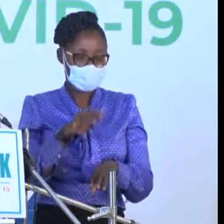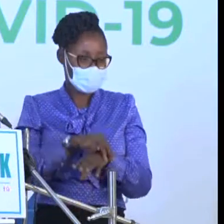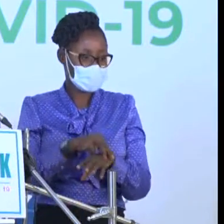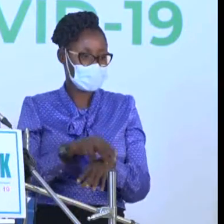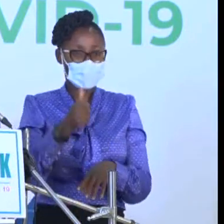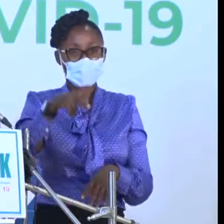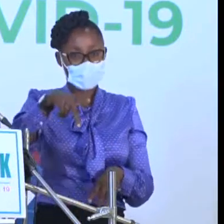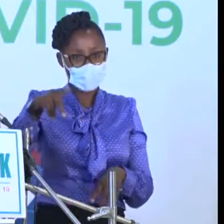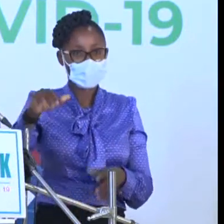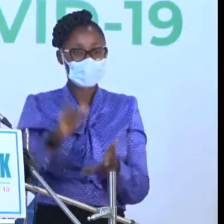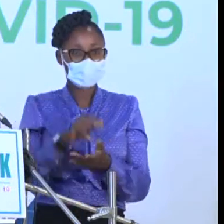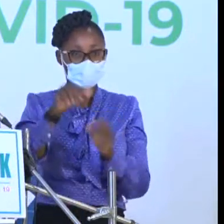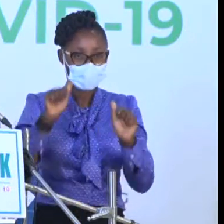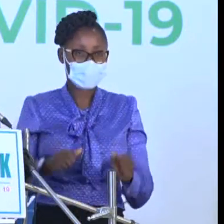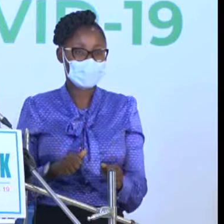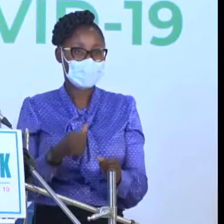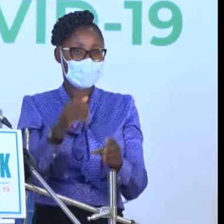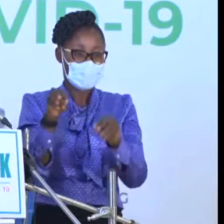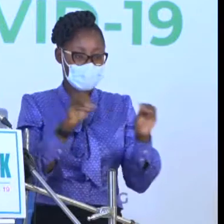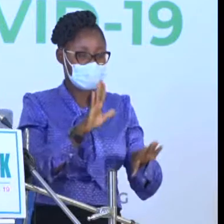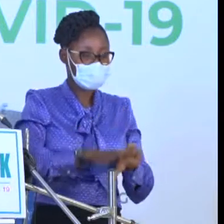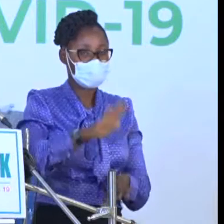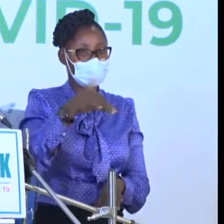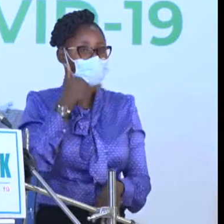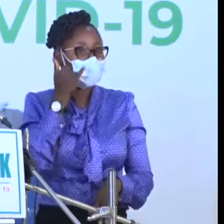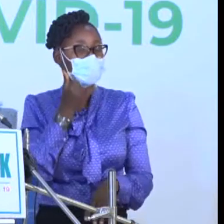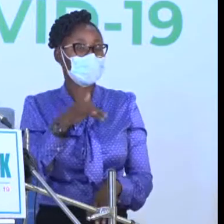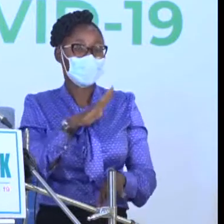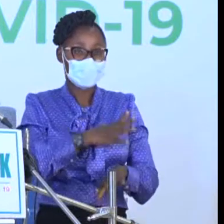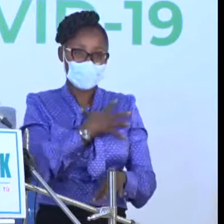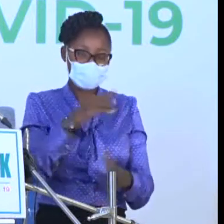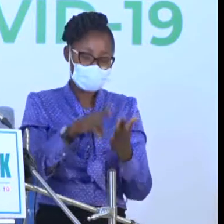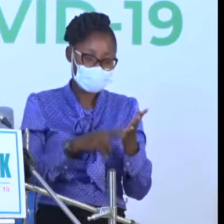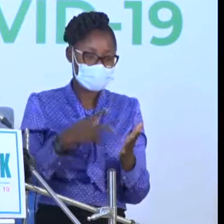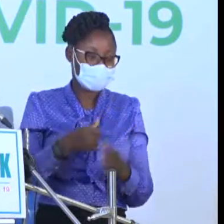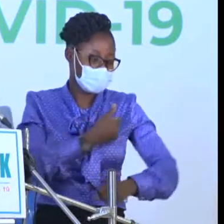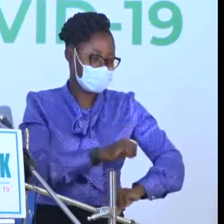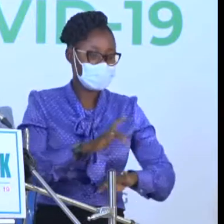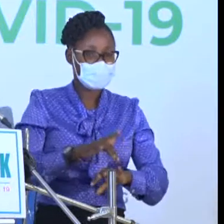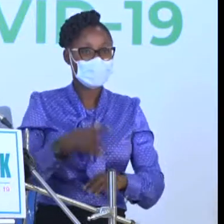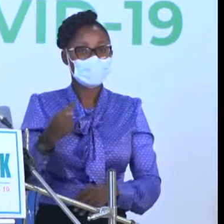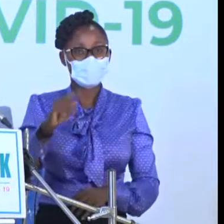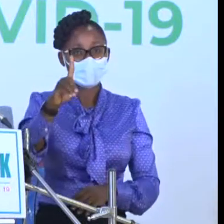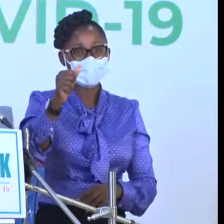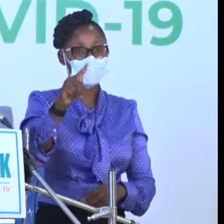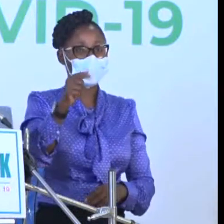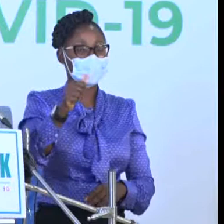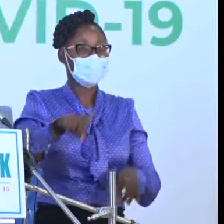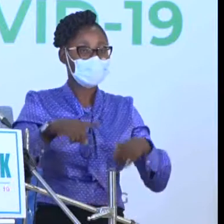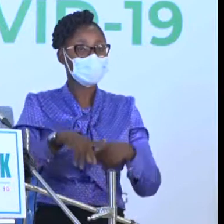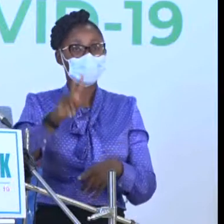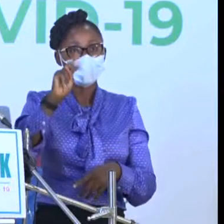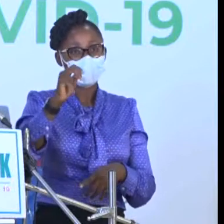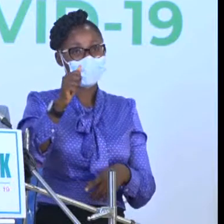download on your phone and report these side effects. The data goes directly to NAFDAC, and we're following